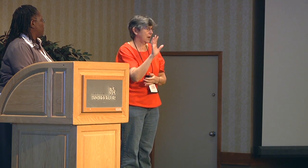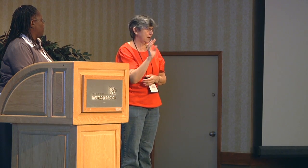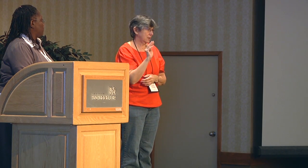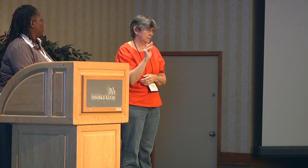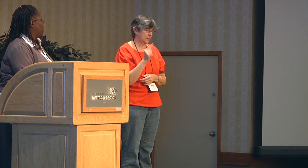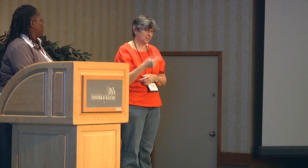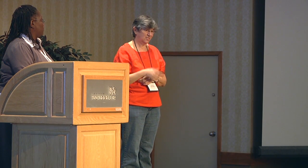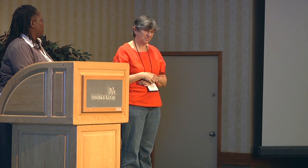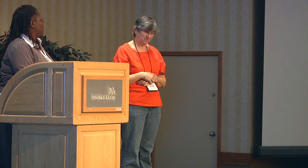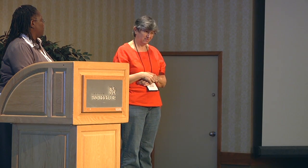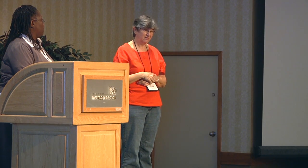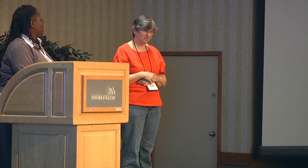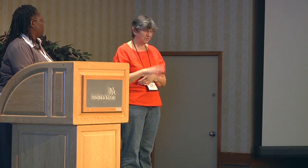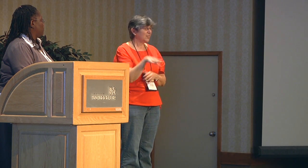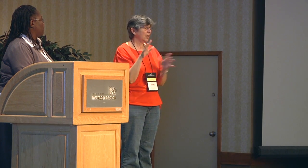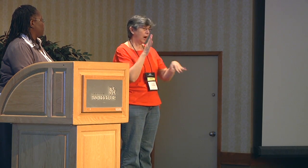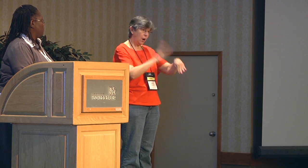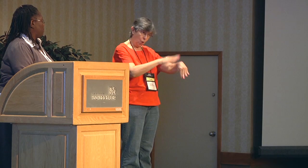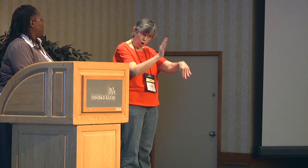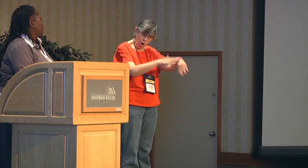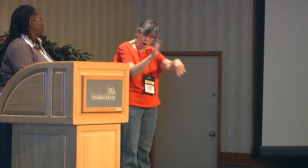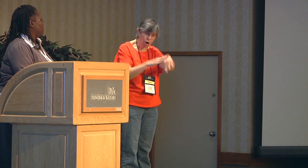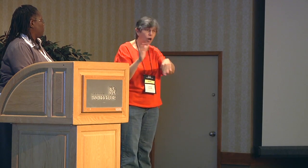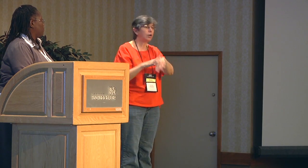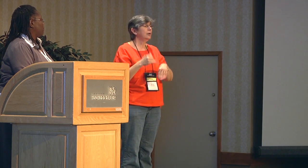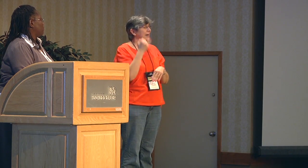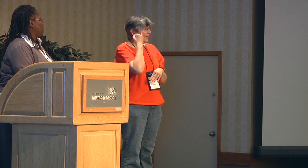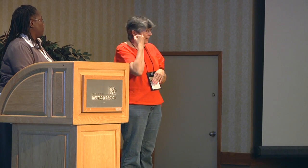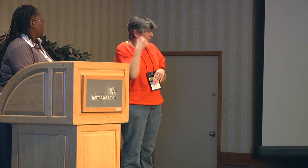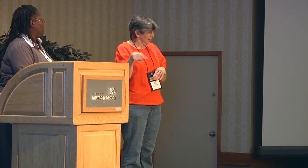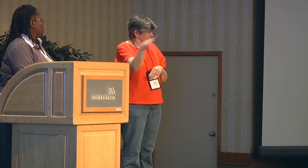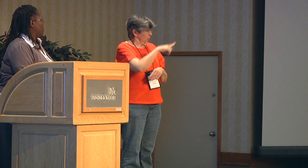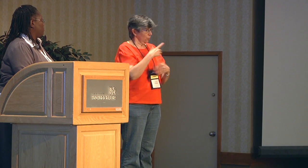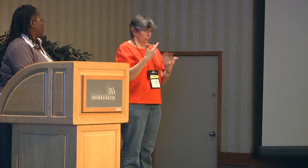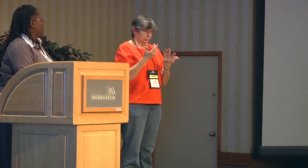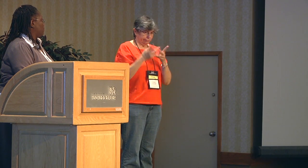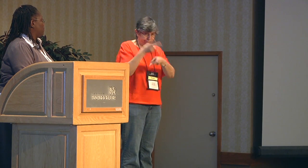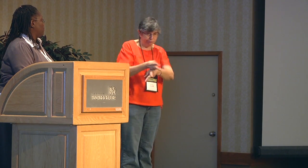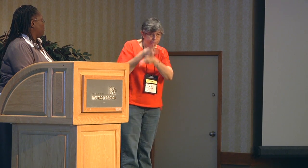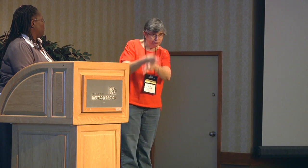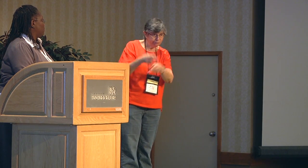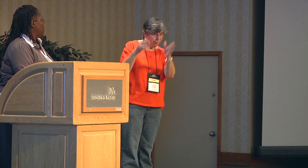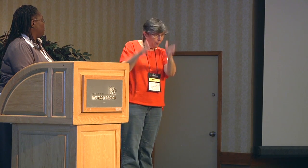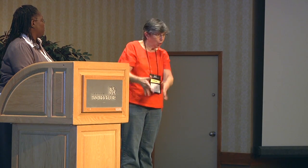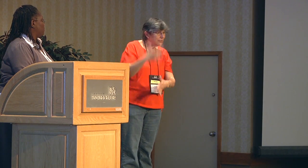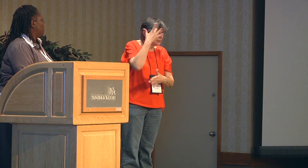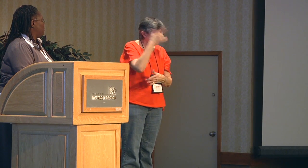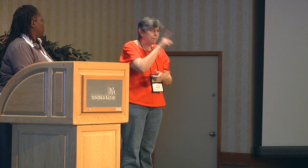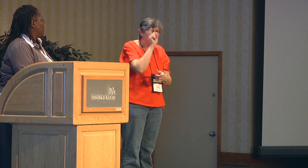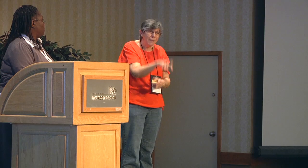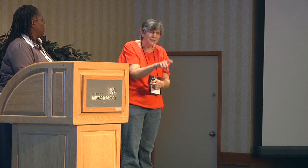that it was actually an overdose, that the doctor had said 0.5 milligrams. So, just